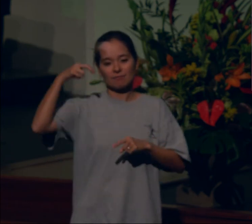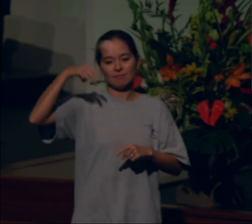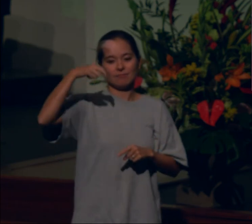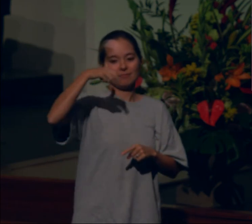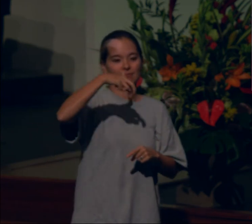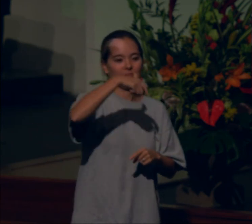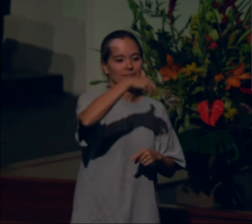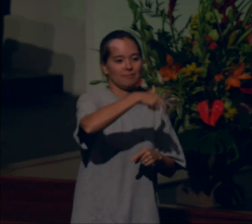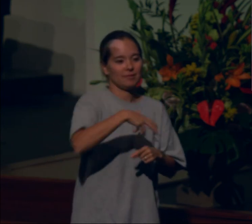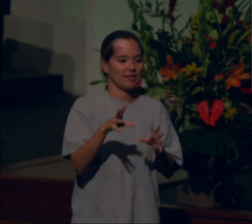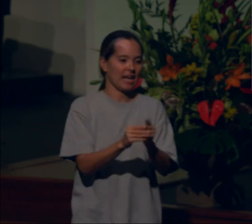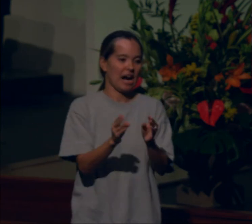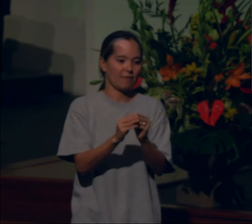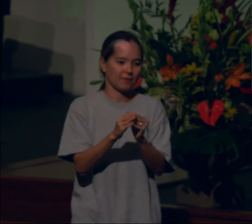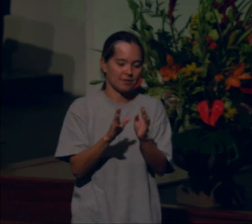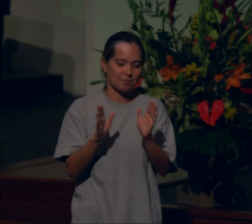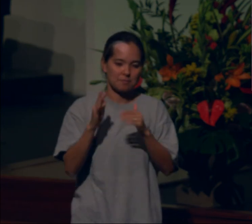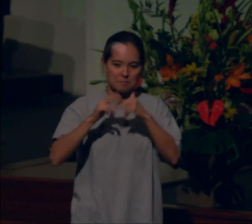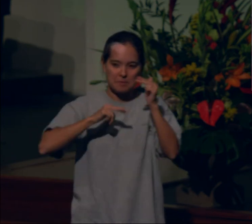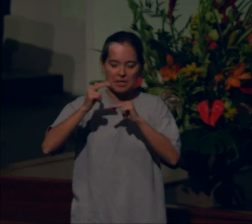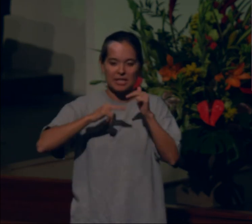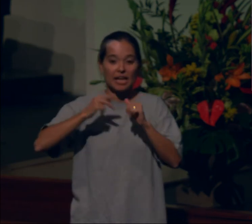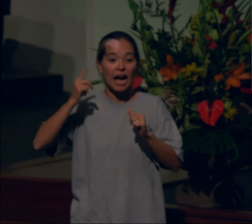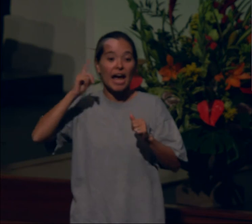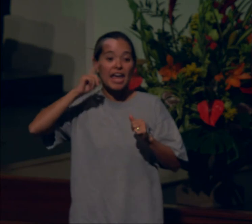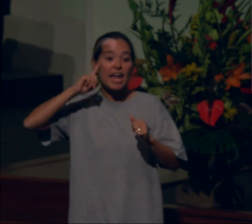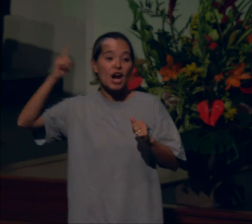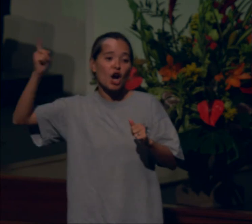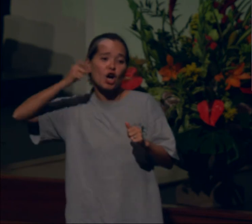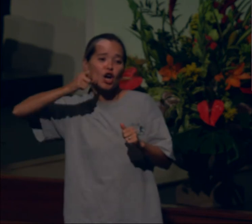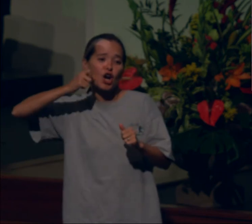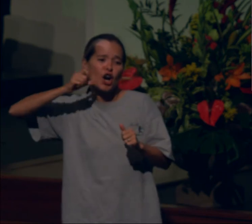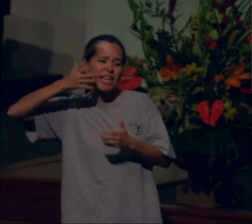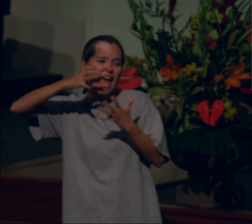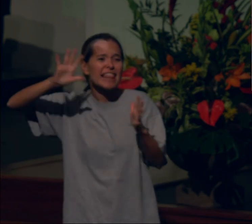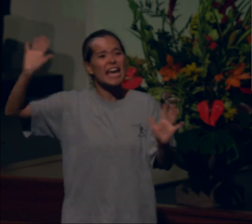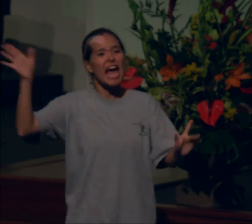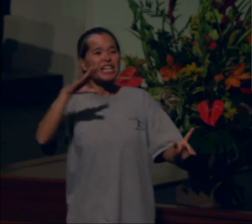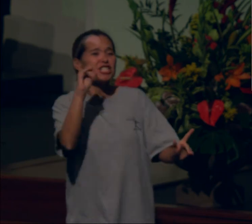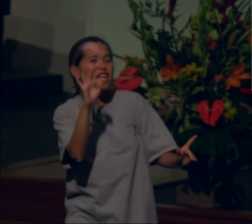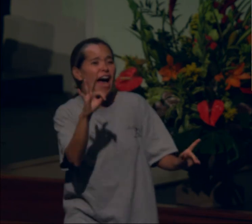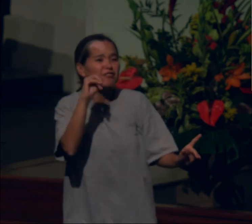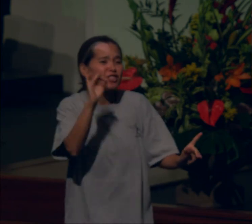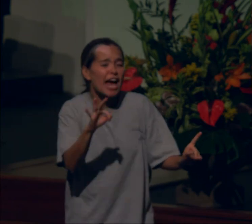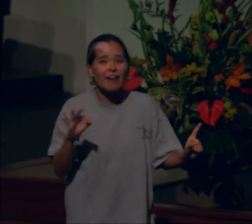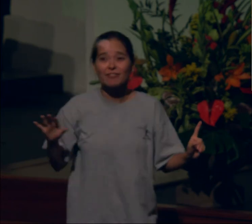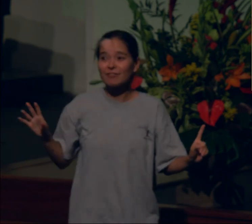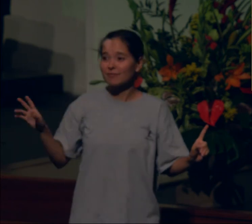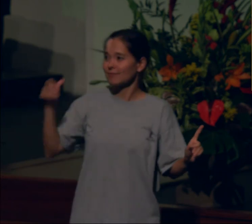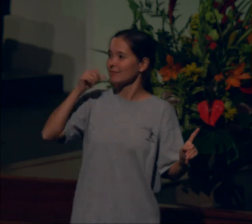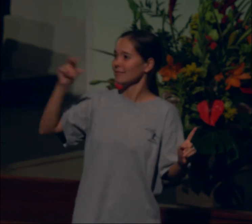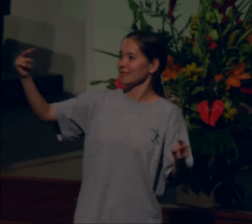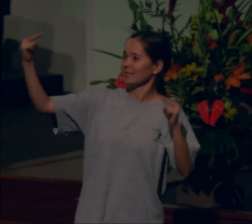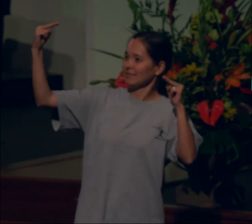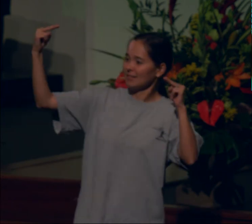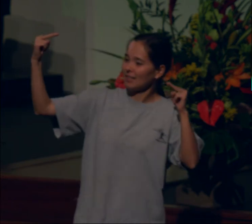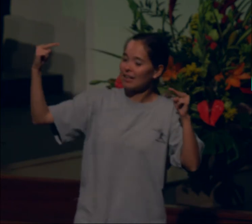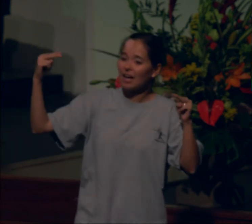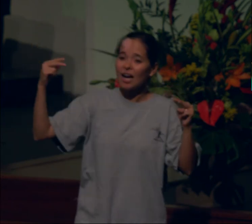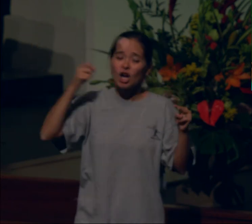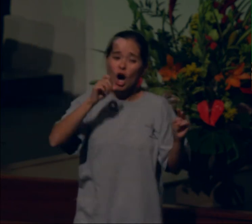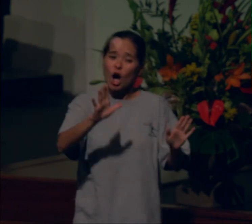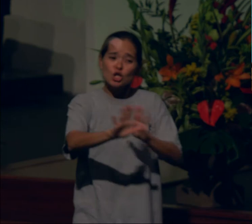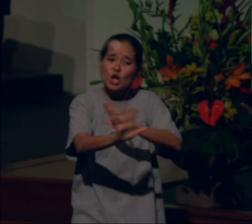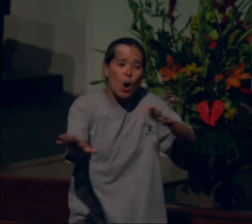all of a sudden, you know, thousands of people around everywhere, and I hear somebody yelling, some girl yelling in the back, Jeff, Jeff, and I turn around, and there's this girl running up the steps, and she goes,